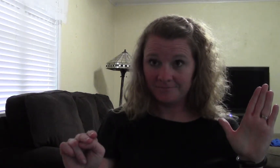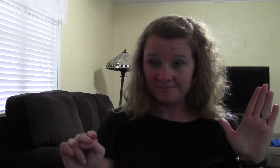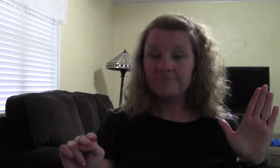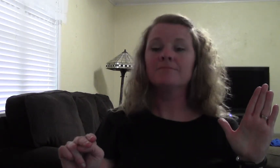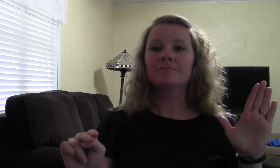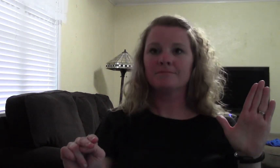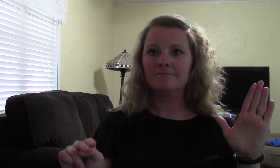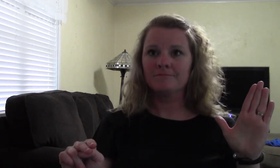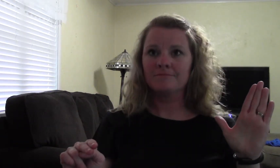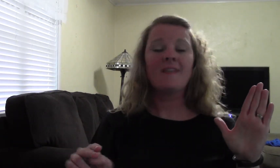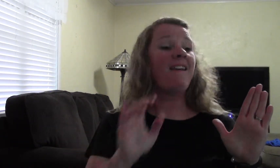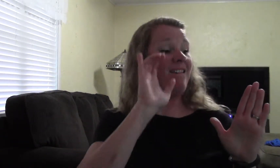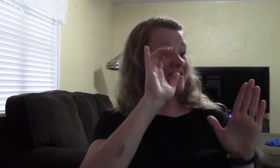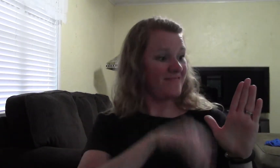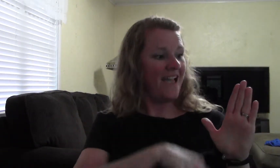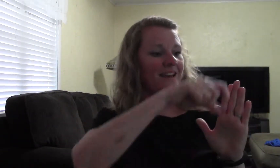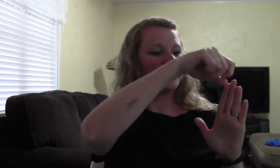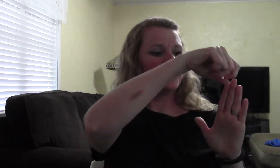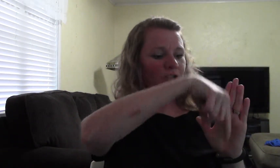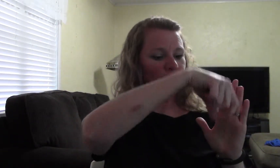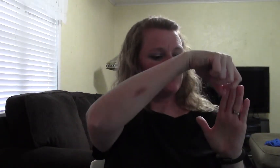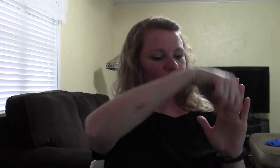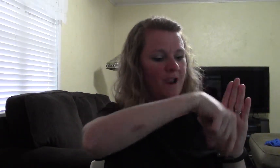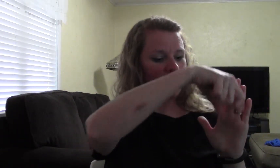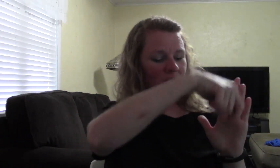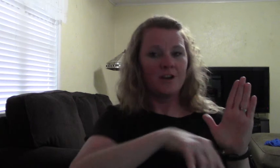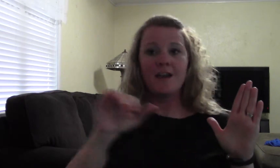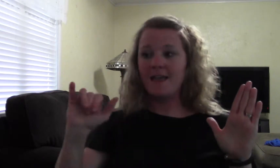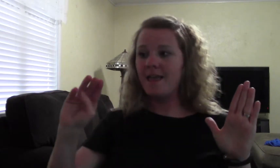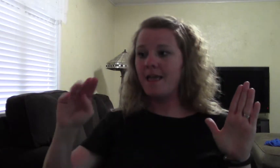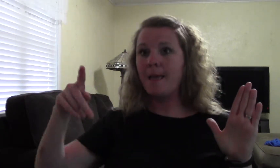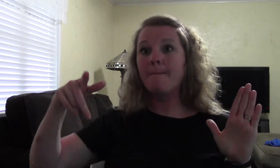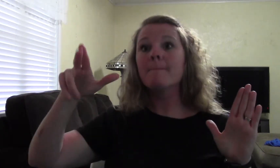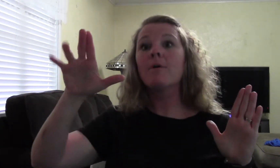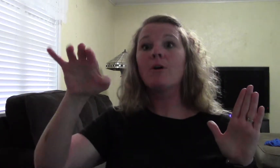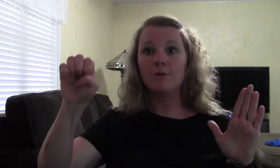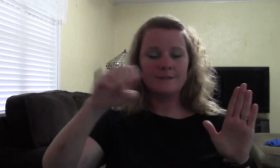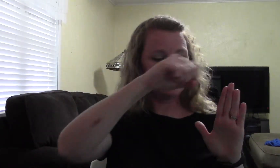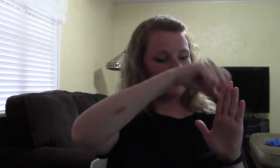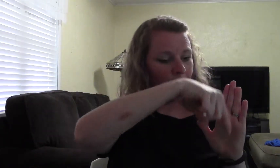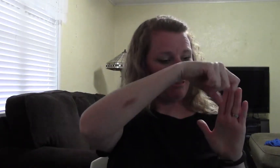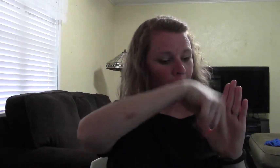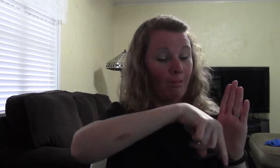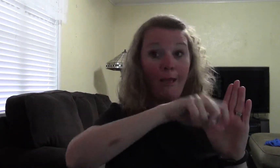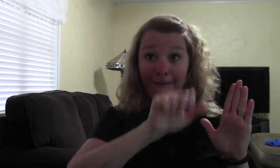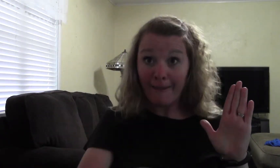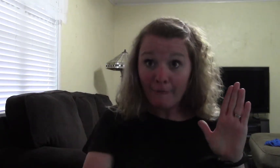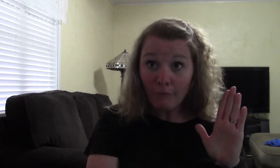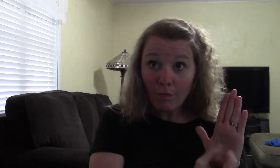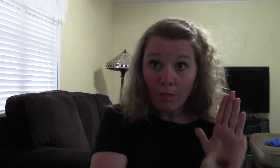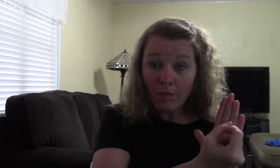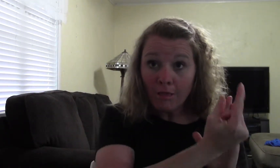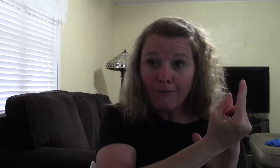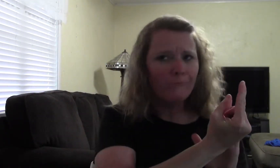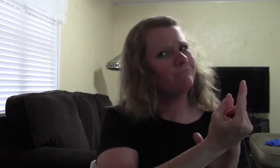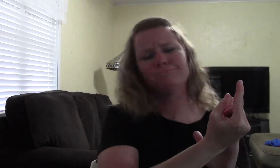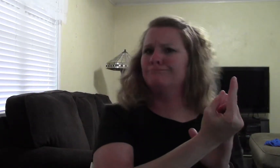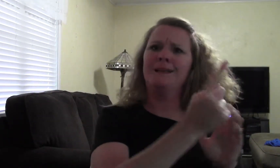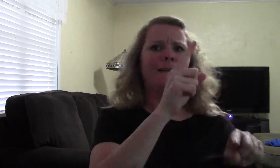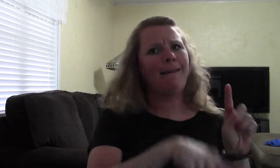That's the direction that an impulse flows. It cannot go backwards. Our whole nervous system would be messed up